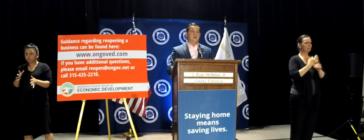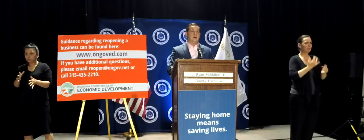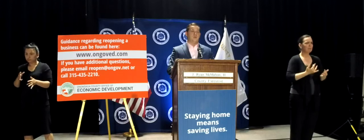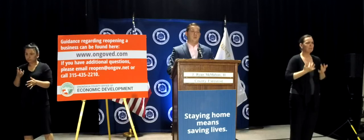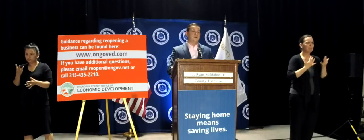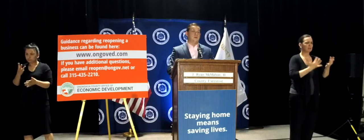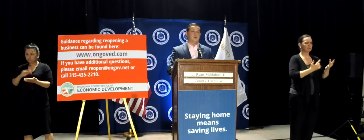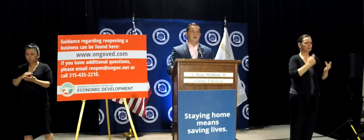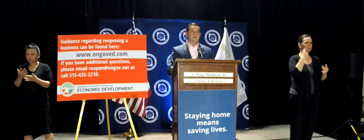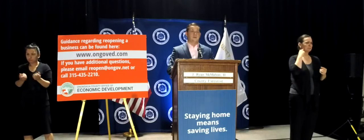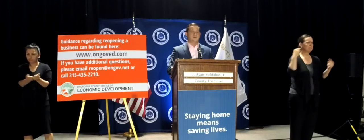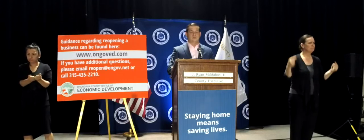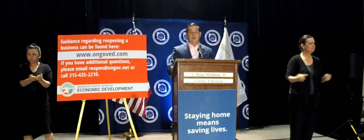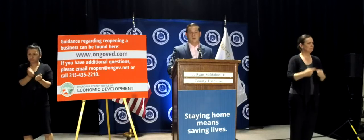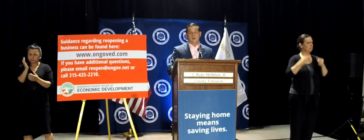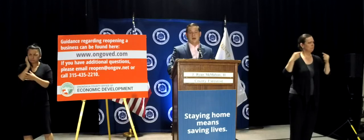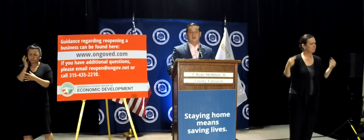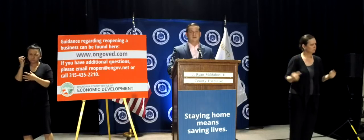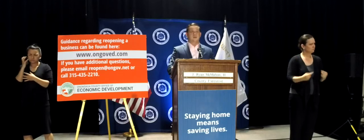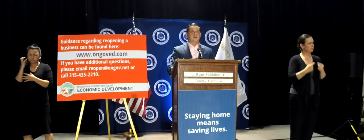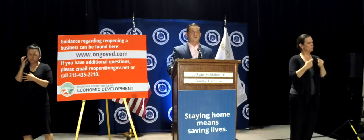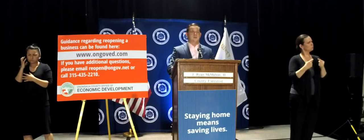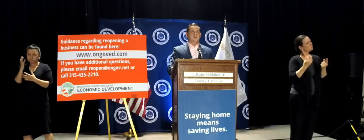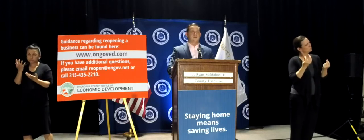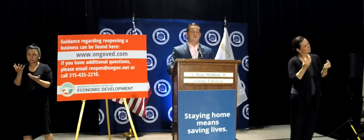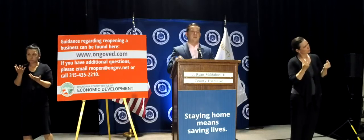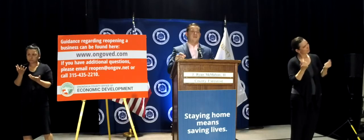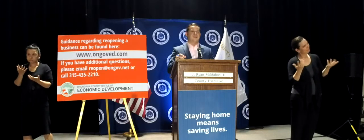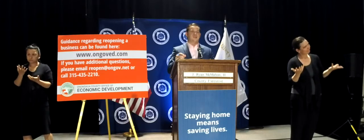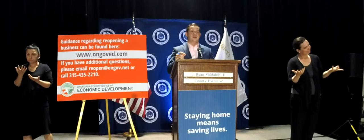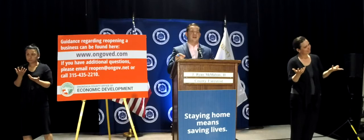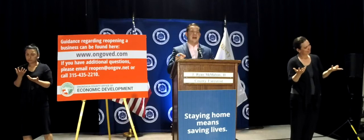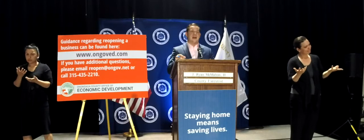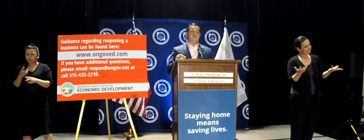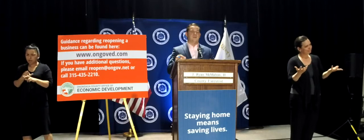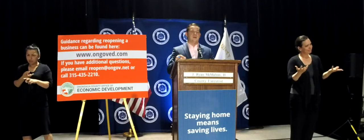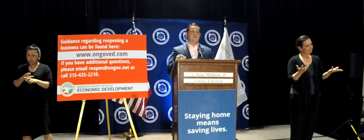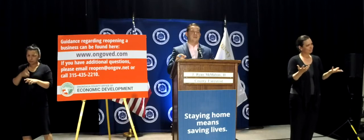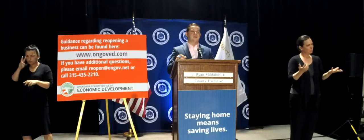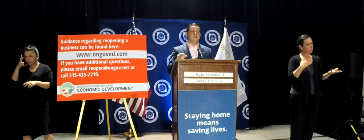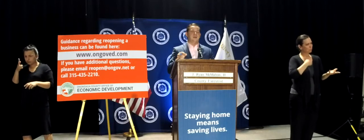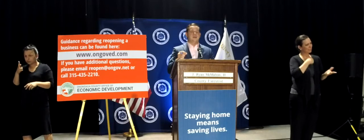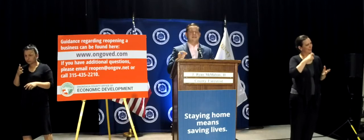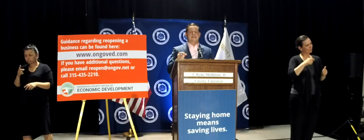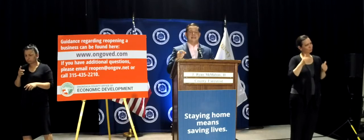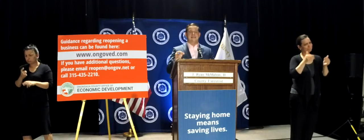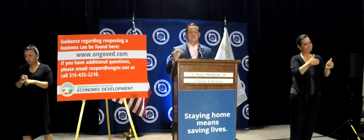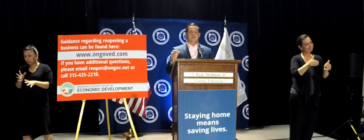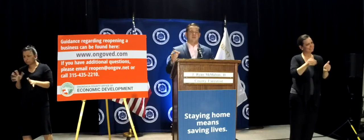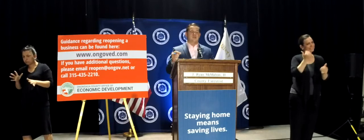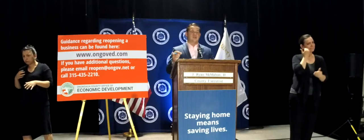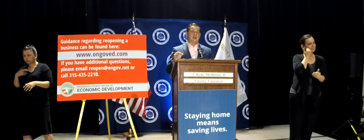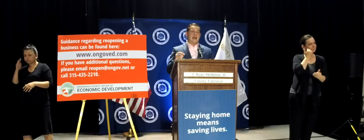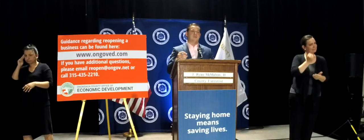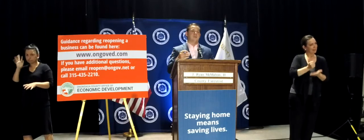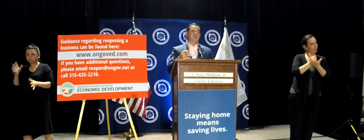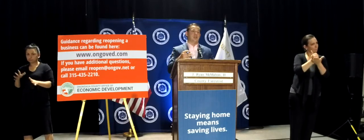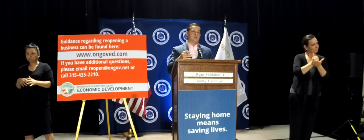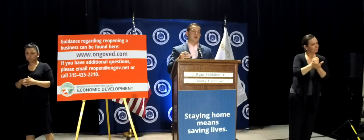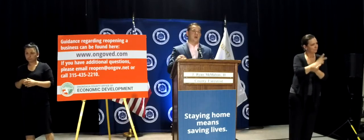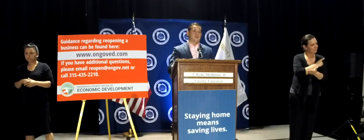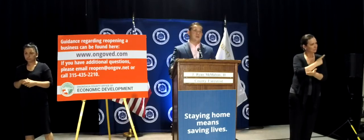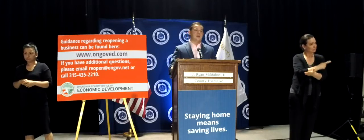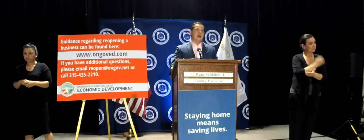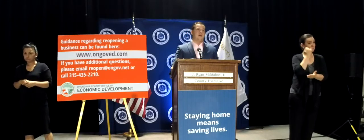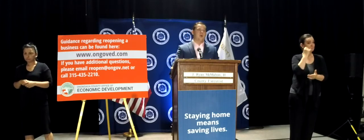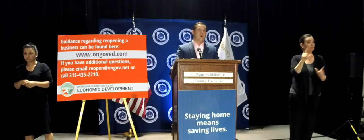got pain in your mouth. You don't know what it is. So I think there's going to be, these professions are going to have to make, especially these licensed professions, are going to have to make